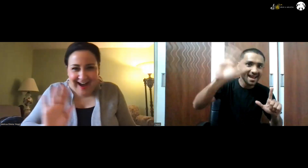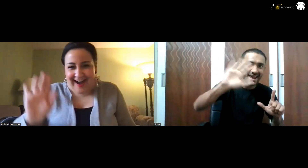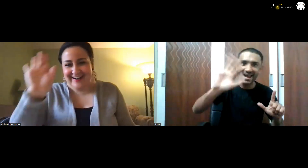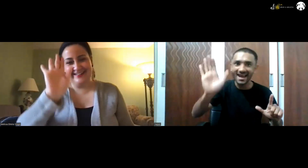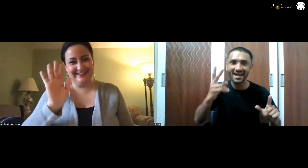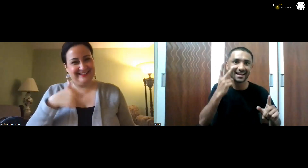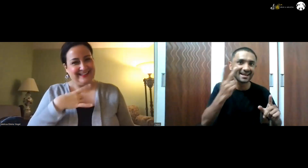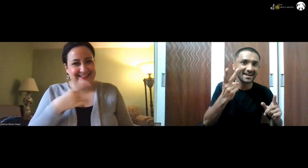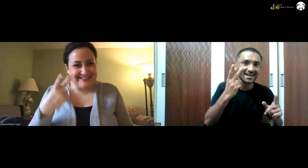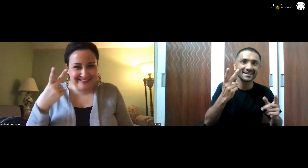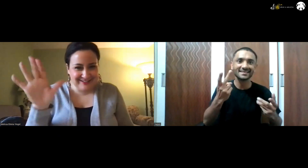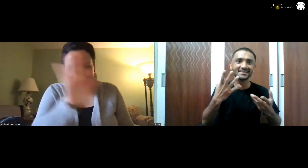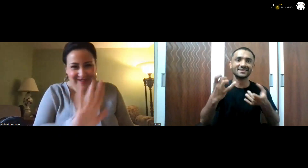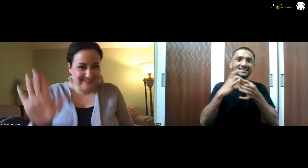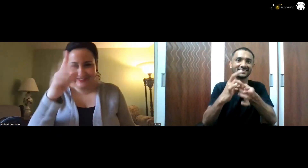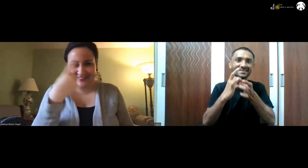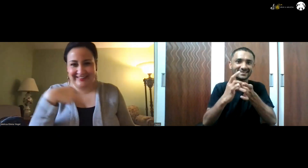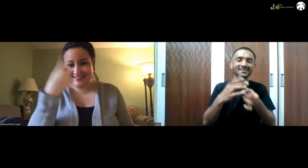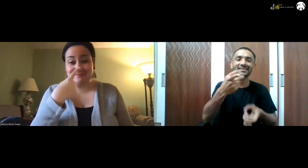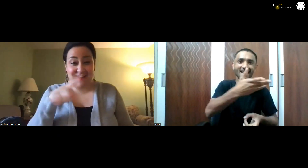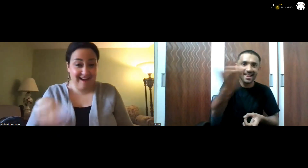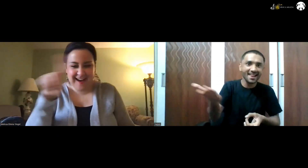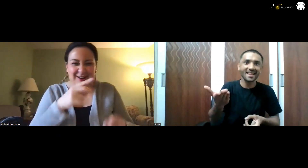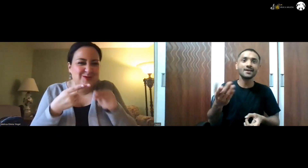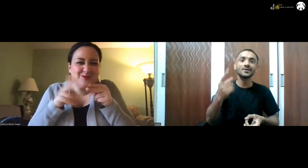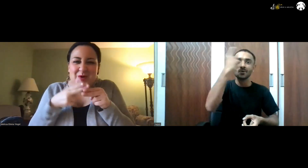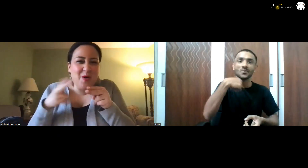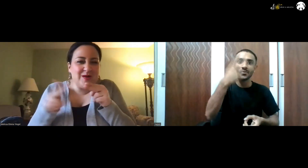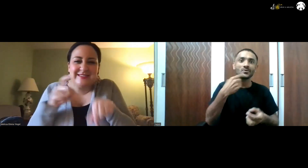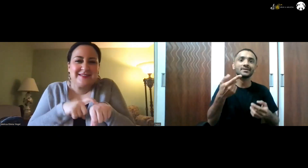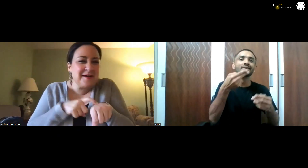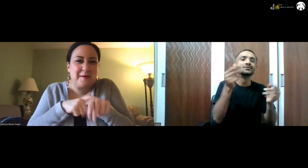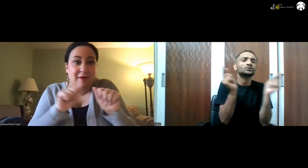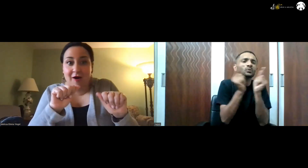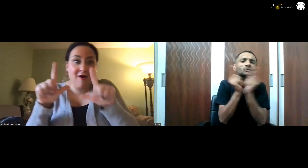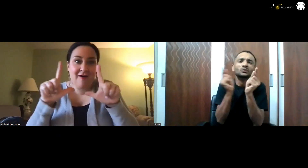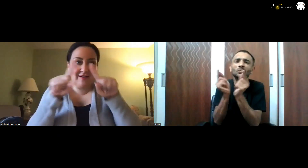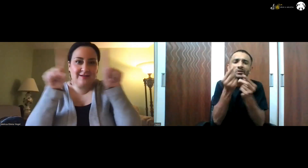is actually see all your beautiful faces. I'm curious to know all of you. Say hello to everyone.